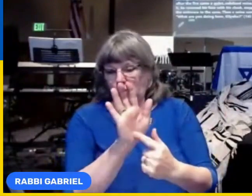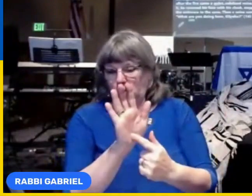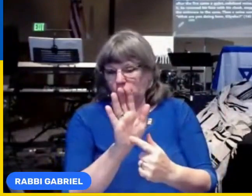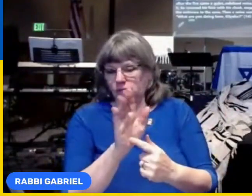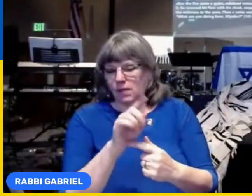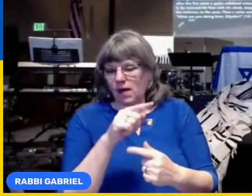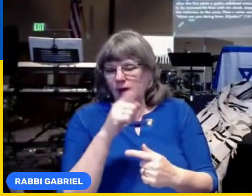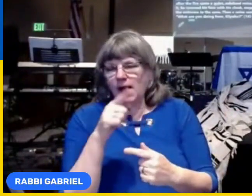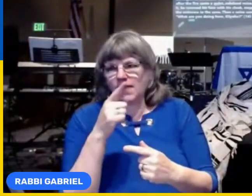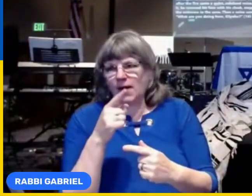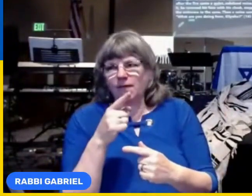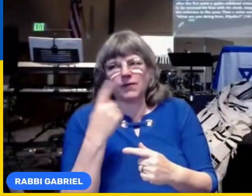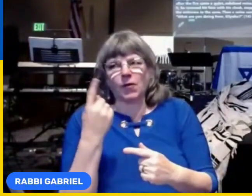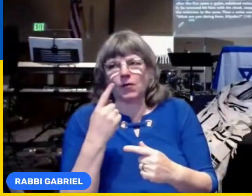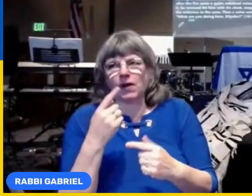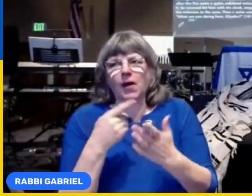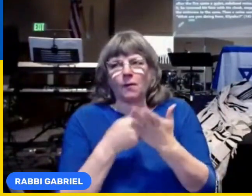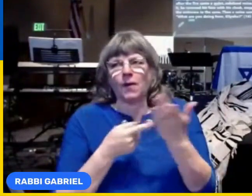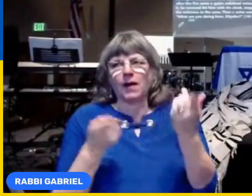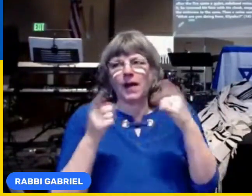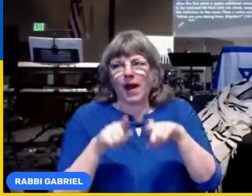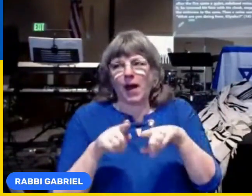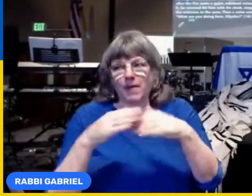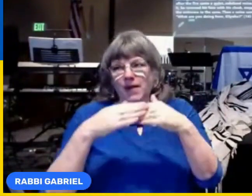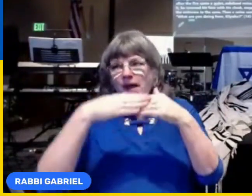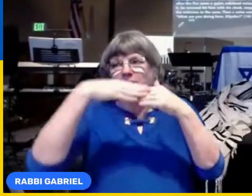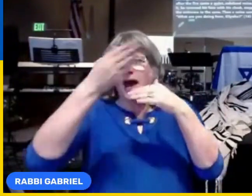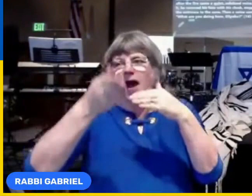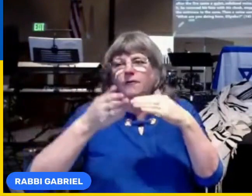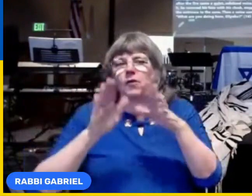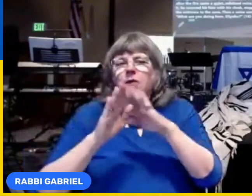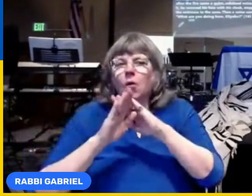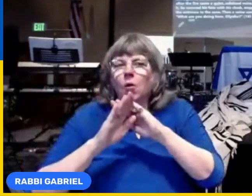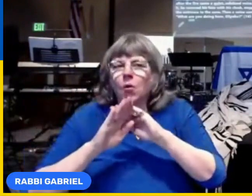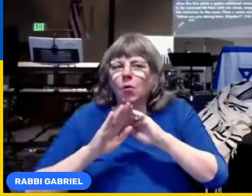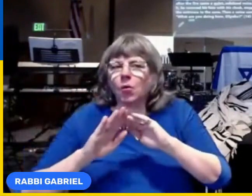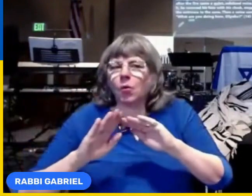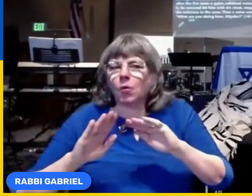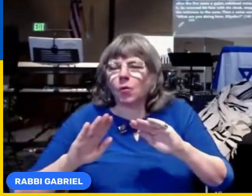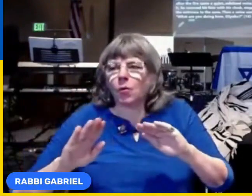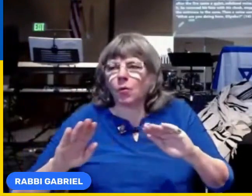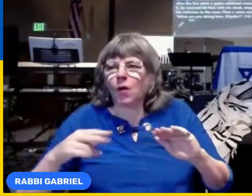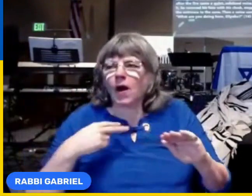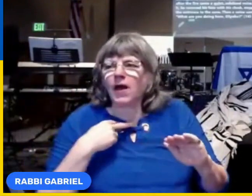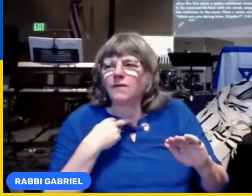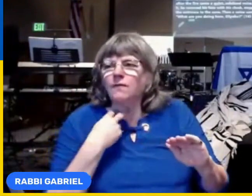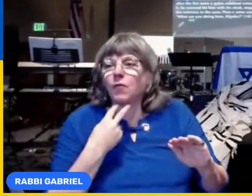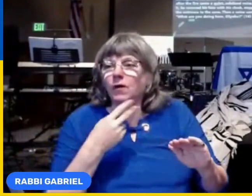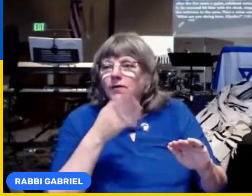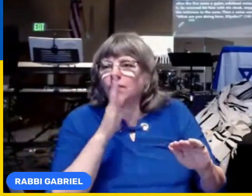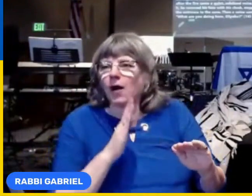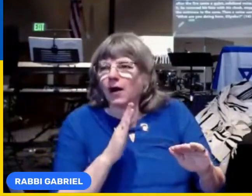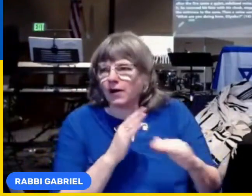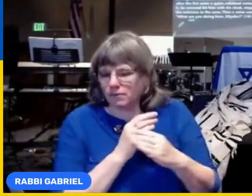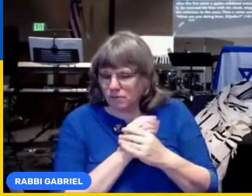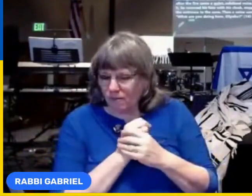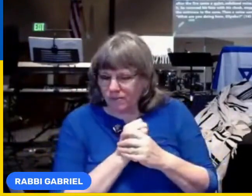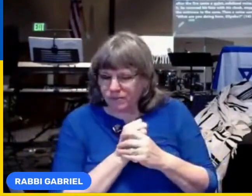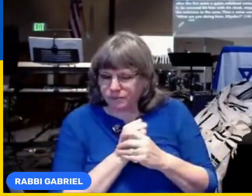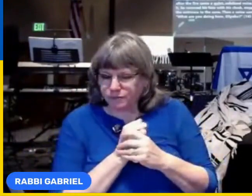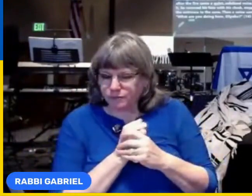only the result of the still, small, subdued voice of